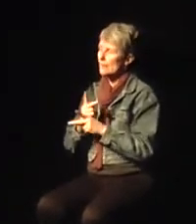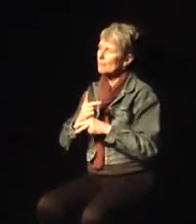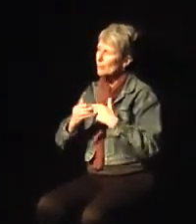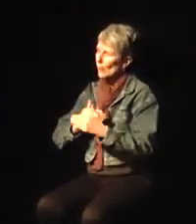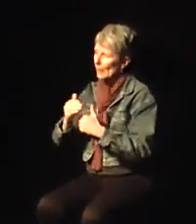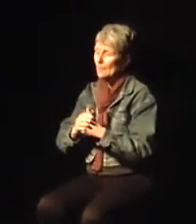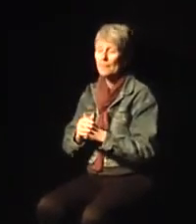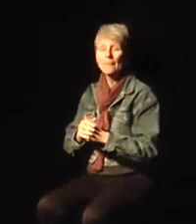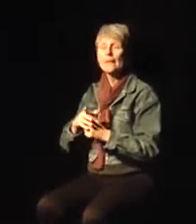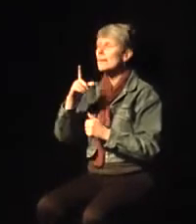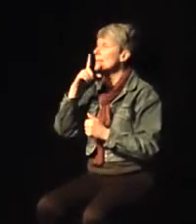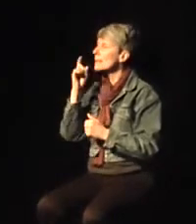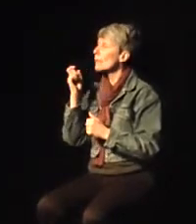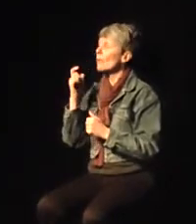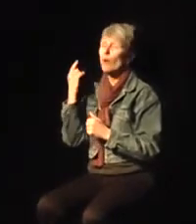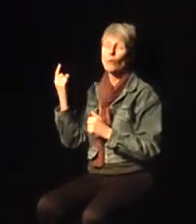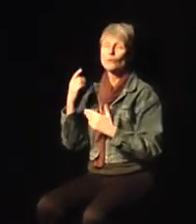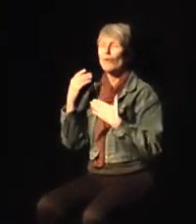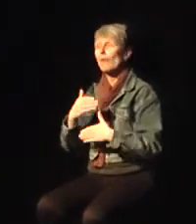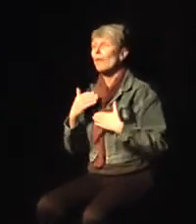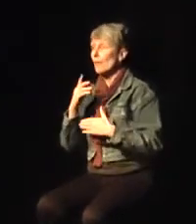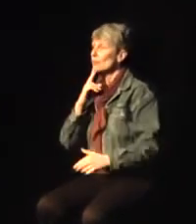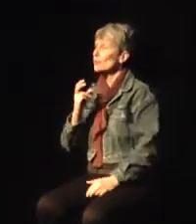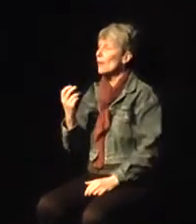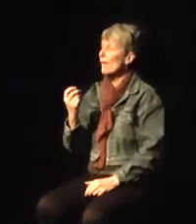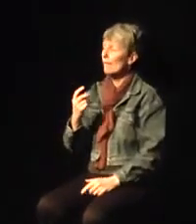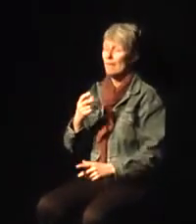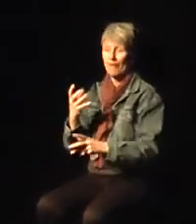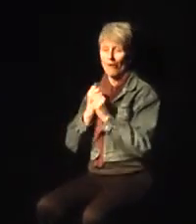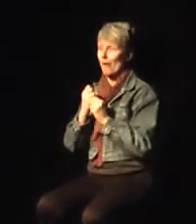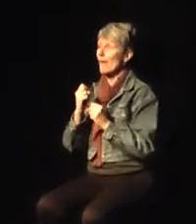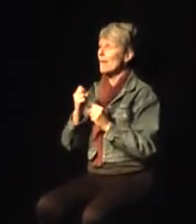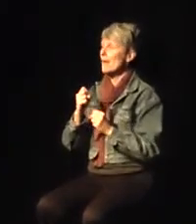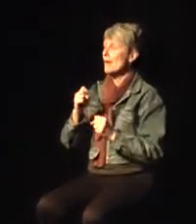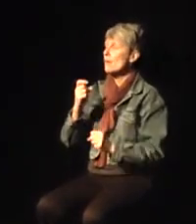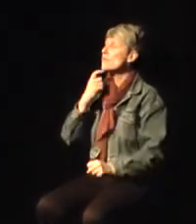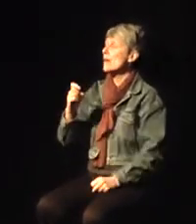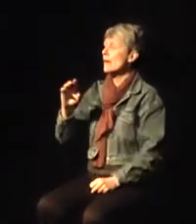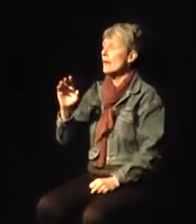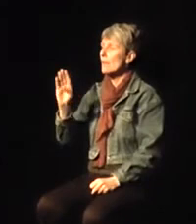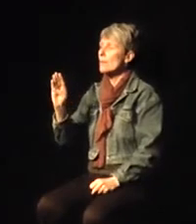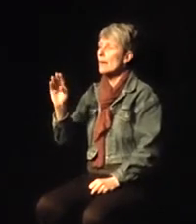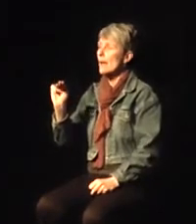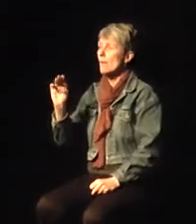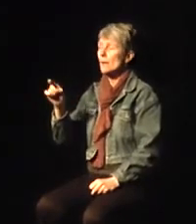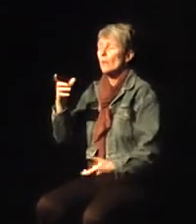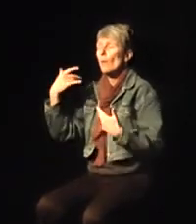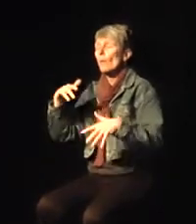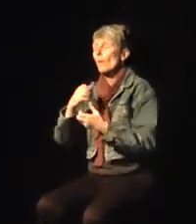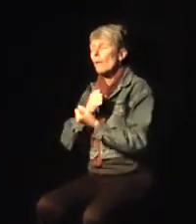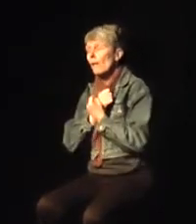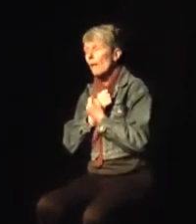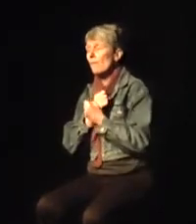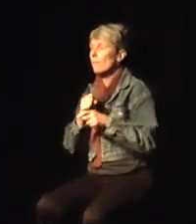In the summers, I found adventure. I'm about 12 years old when I get this bike, a red BMX. I love this bike. It